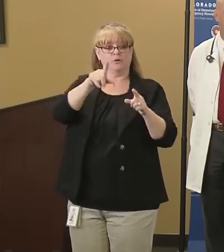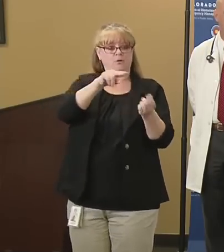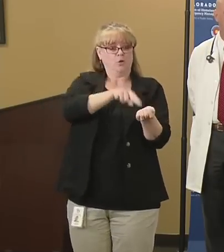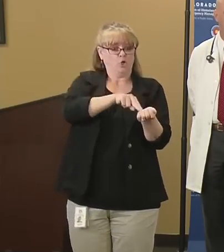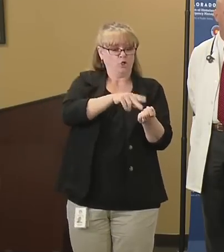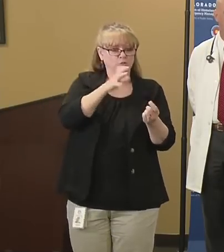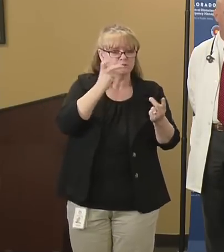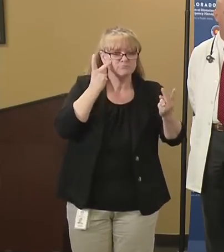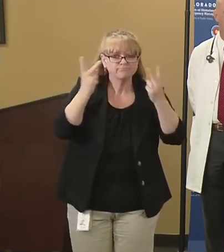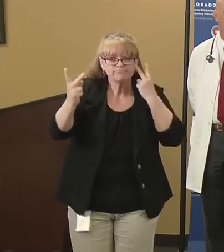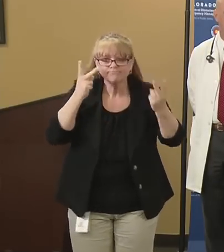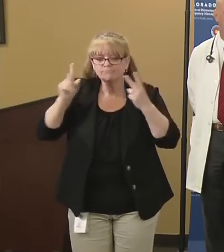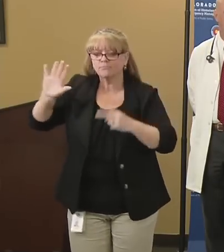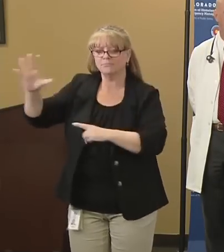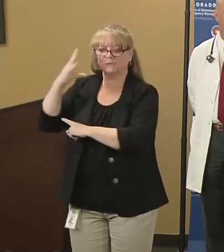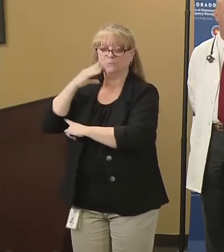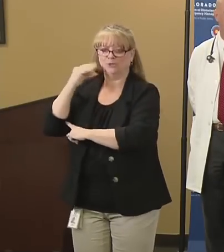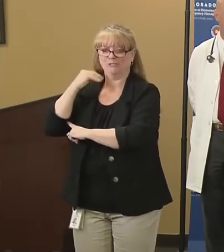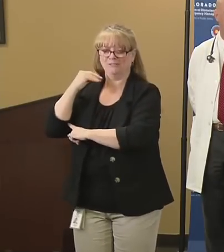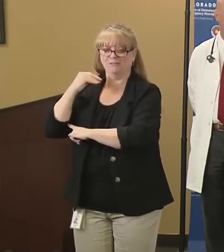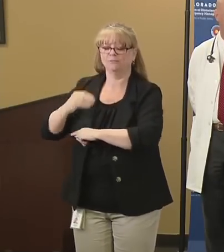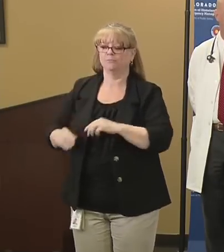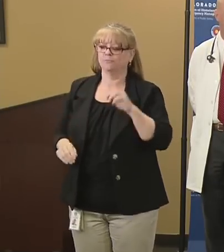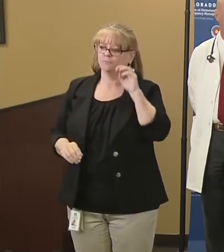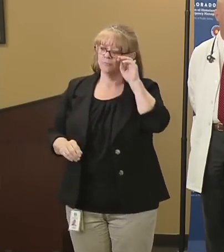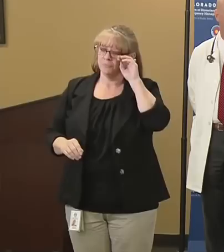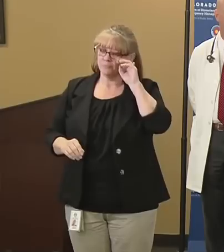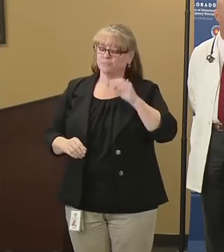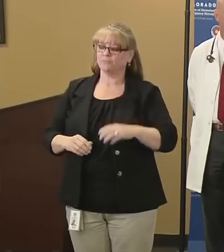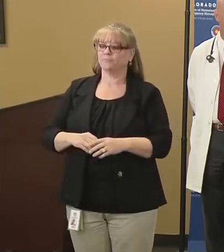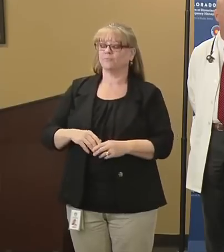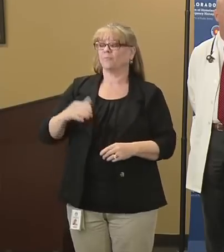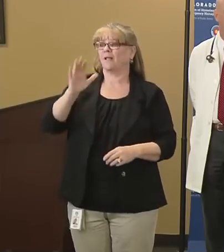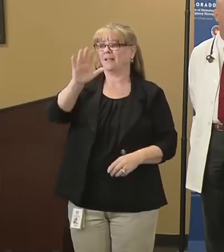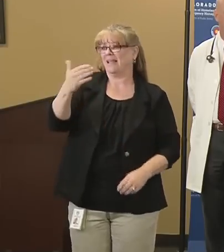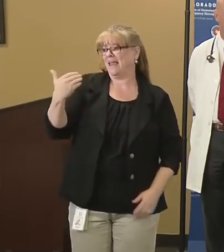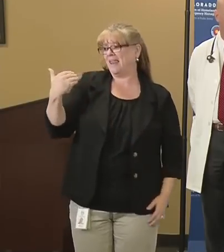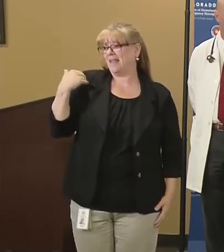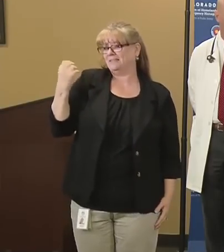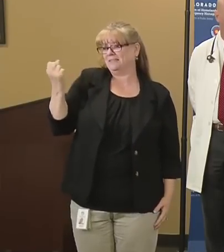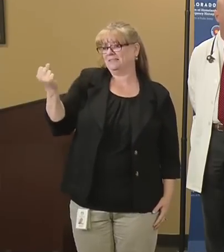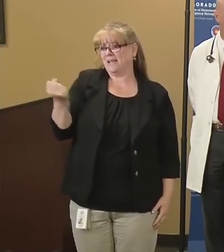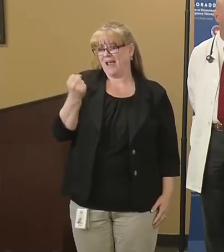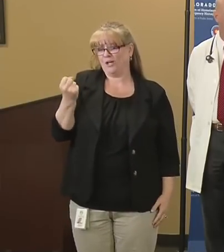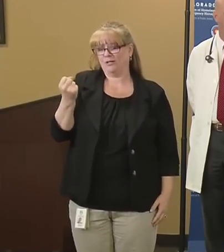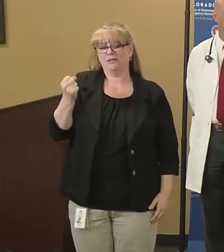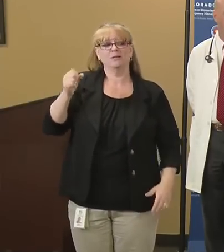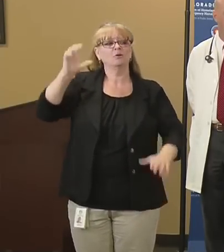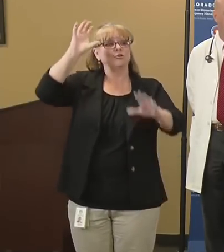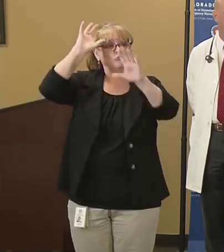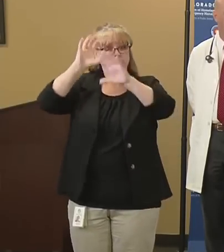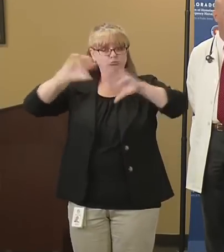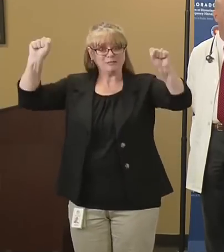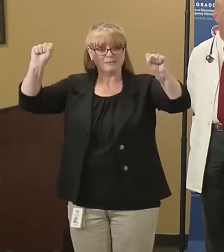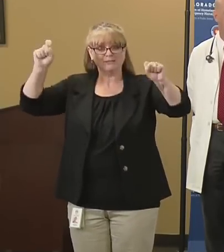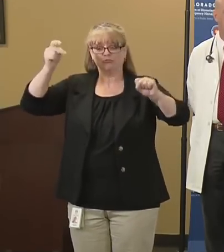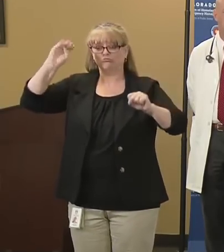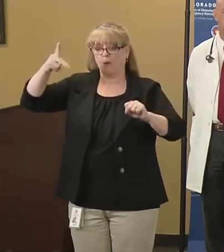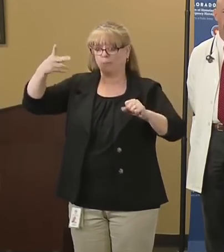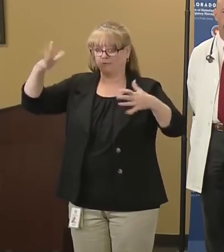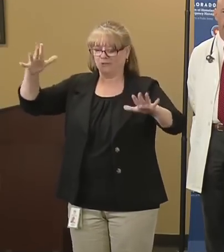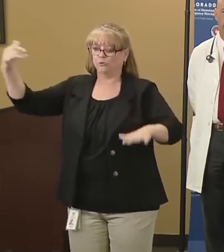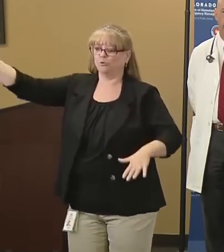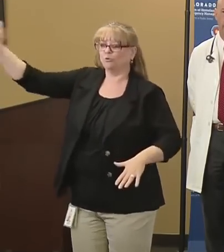side, Saturday night I was called that we have successfully secured in Colorado a major disaster declaration from the federal